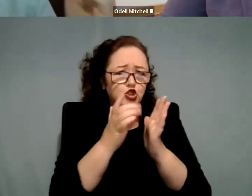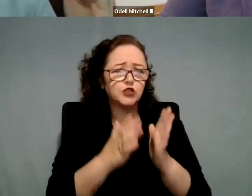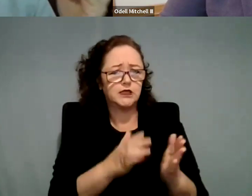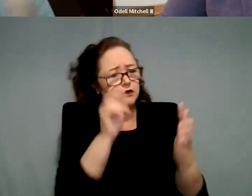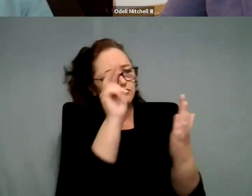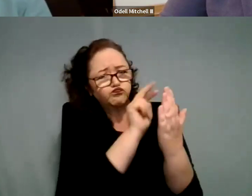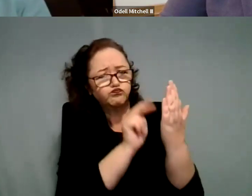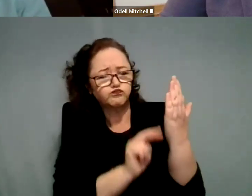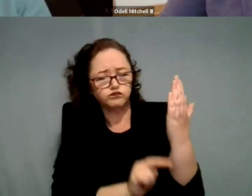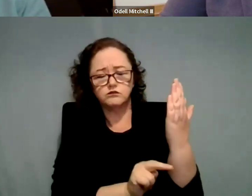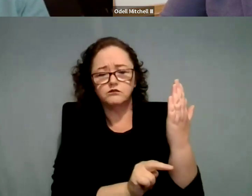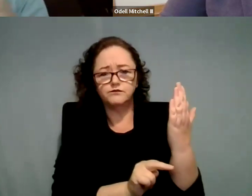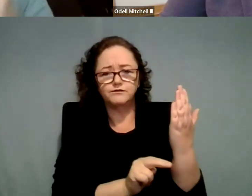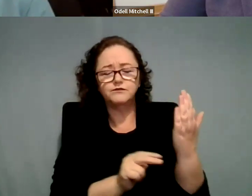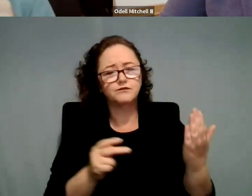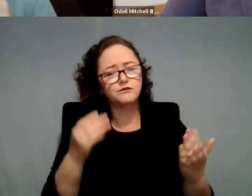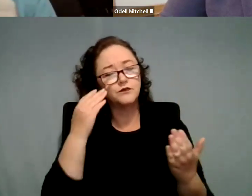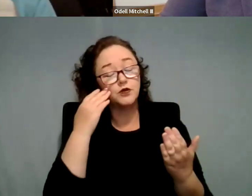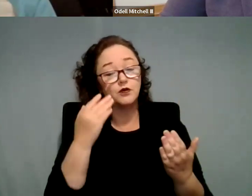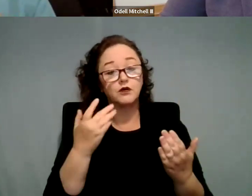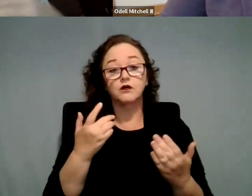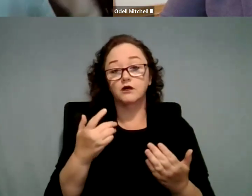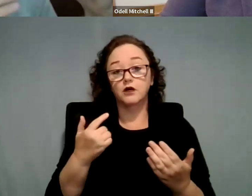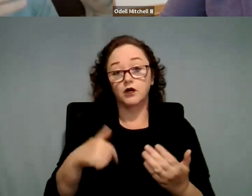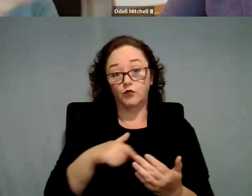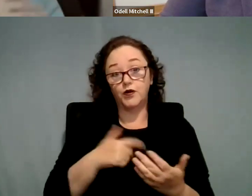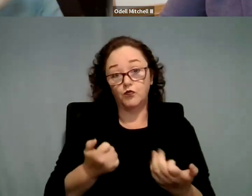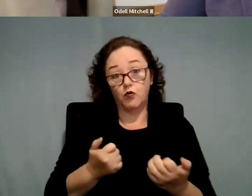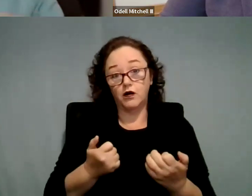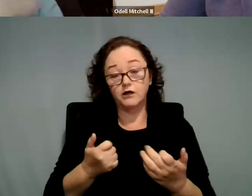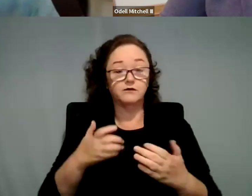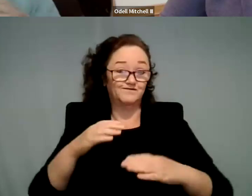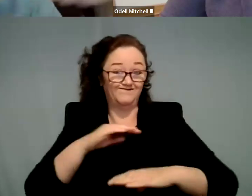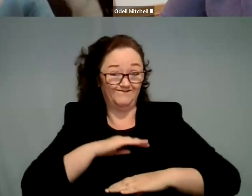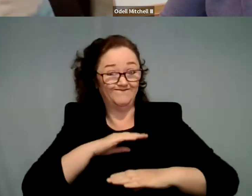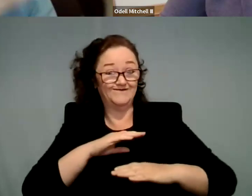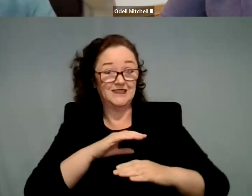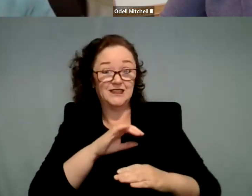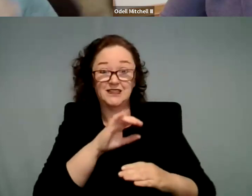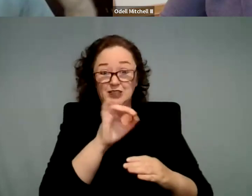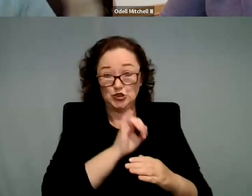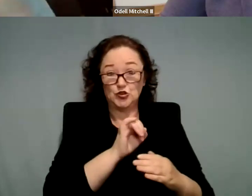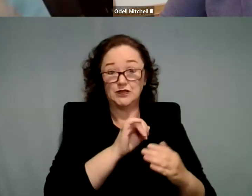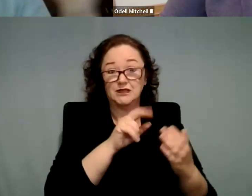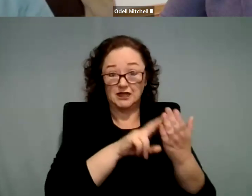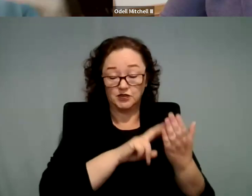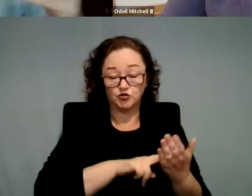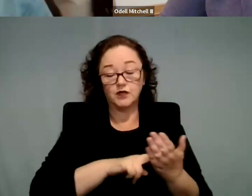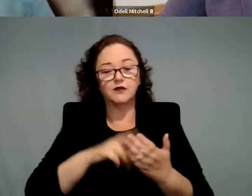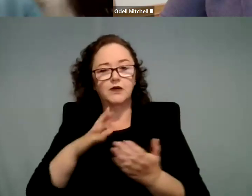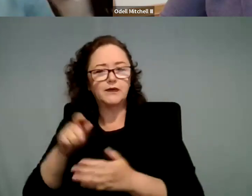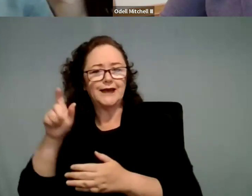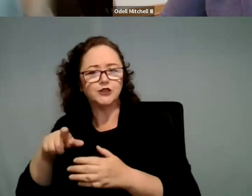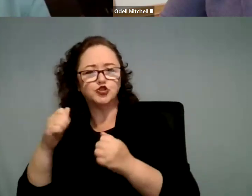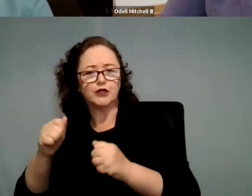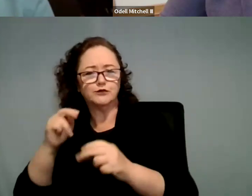hand. We're trying to quote the insurance that satisfies the contract. Your attorney may be trying to renegotiate some of the terms in the contract. And so